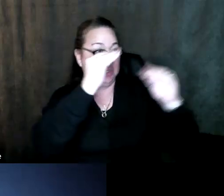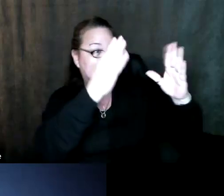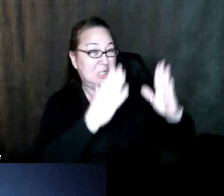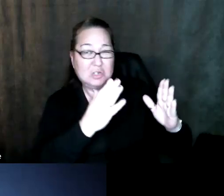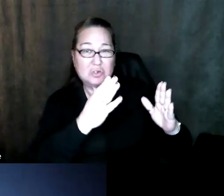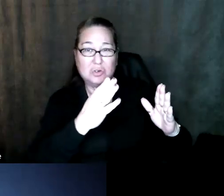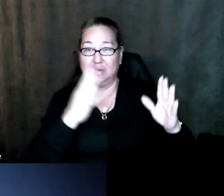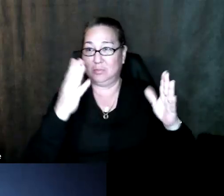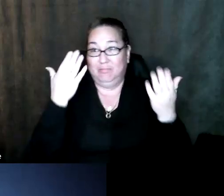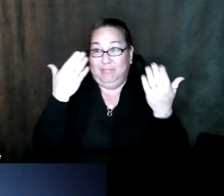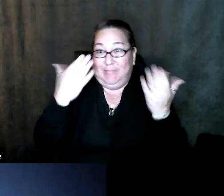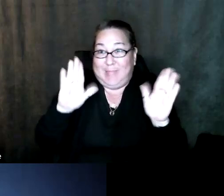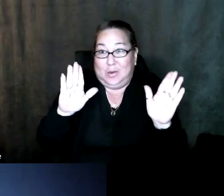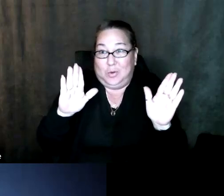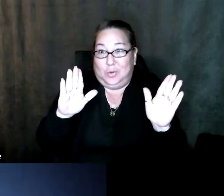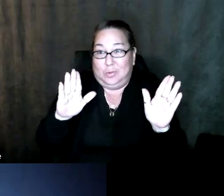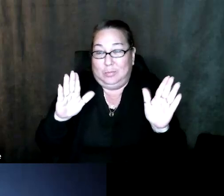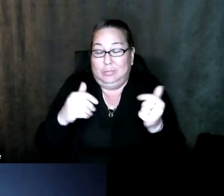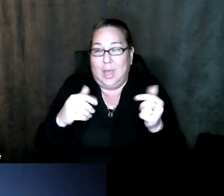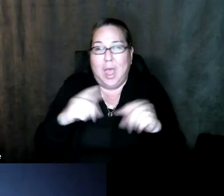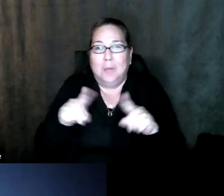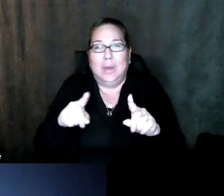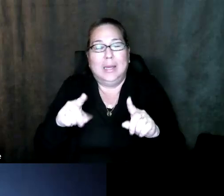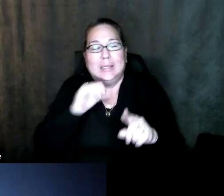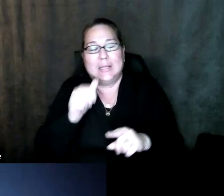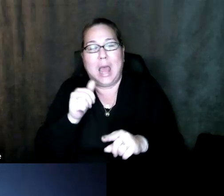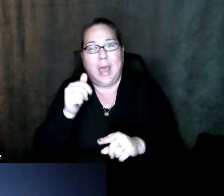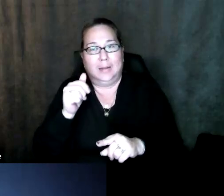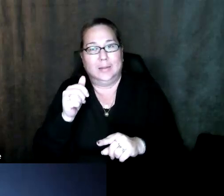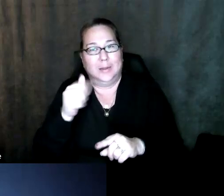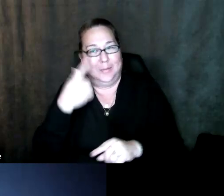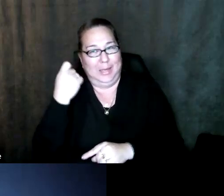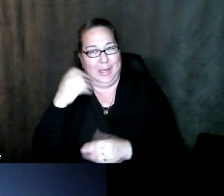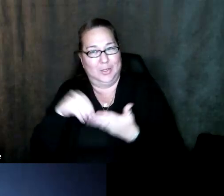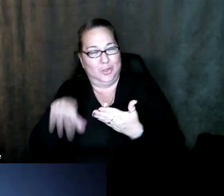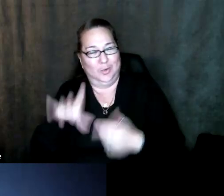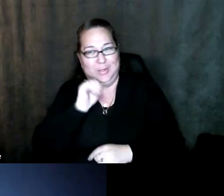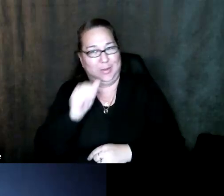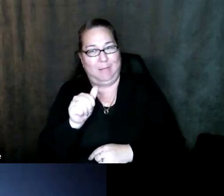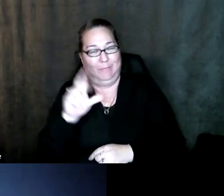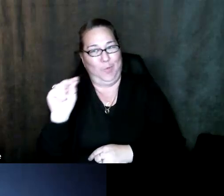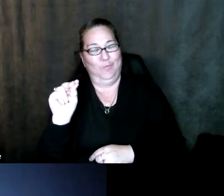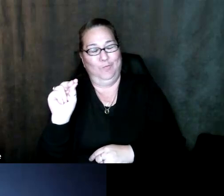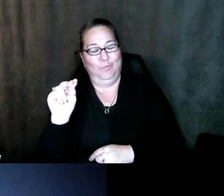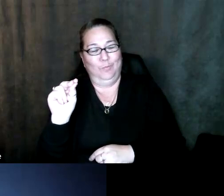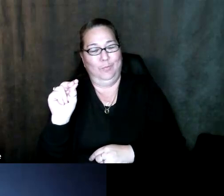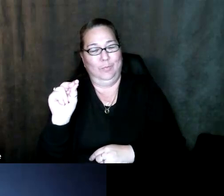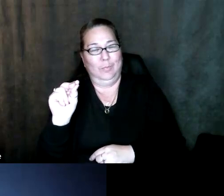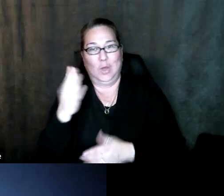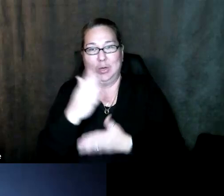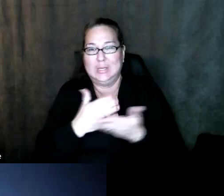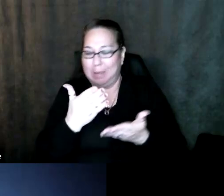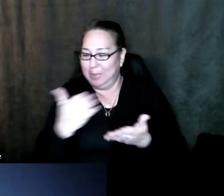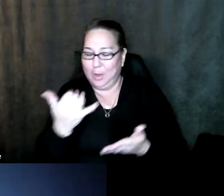don't know. But I'm not going to say that it is because of the students. No. There got to be something wrong with